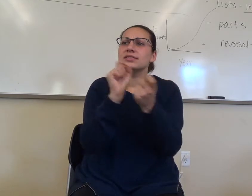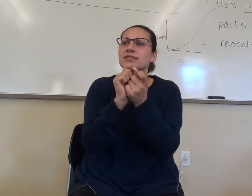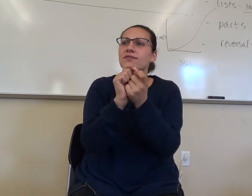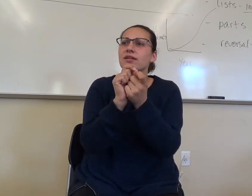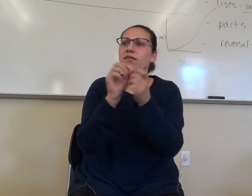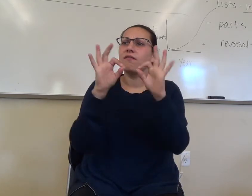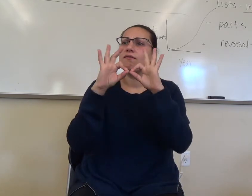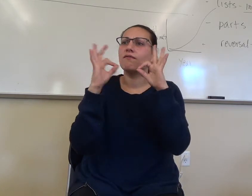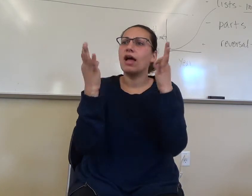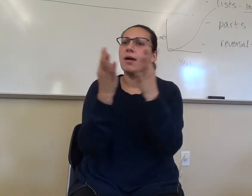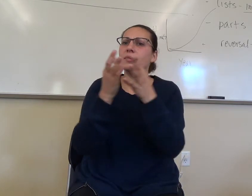event